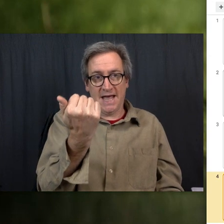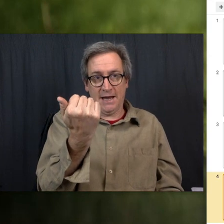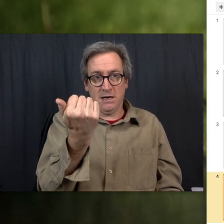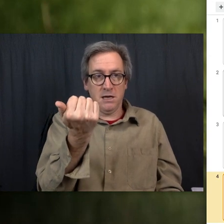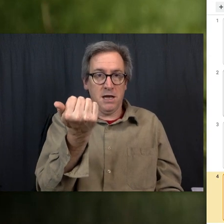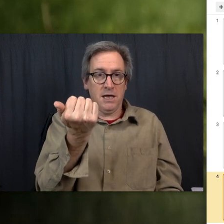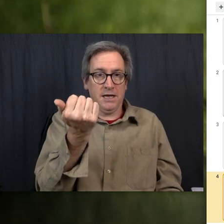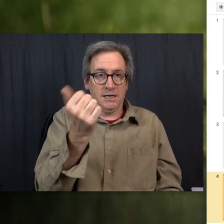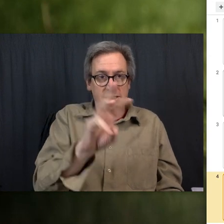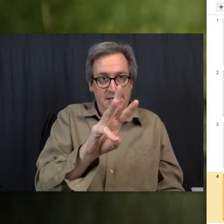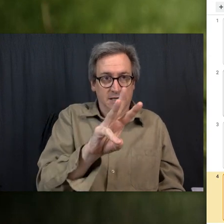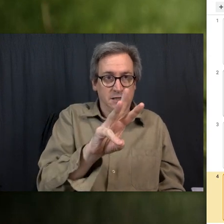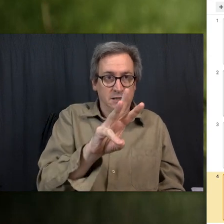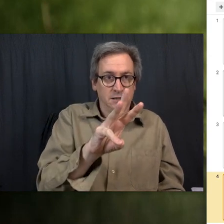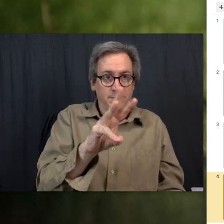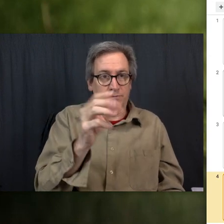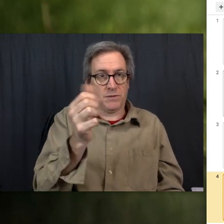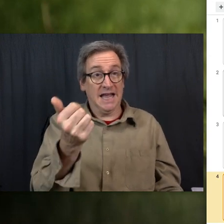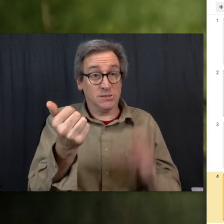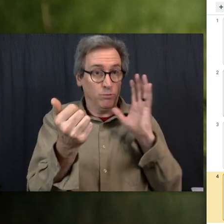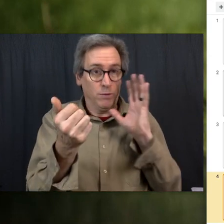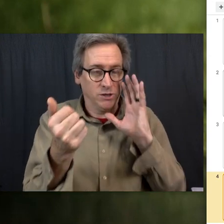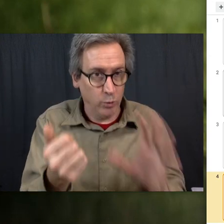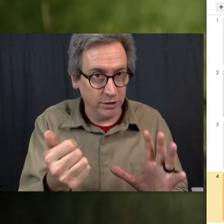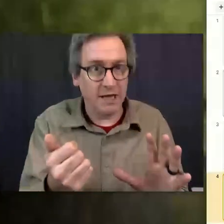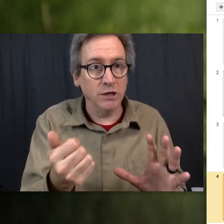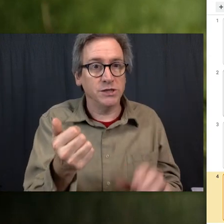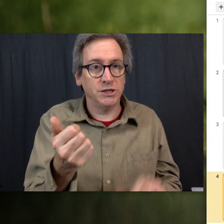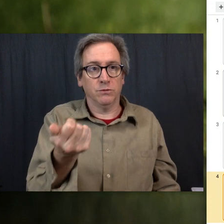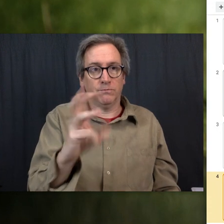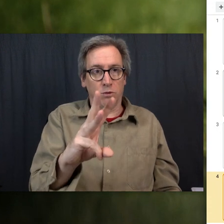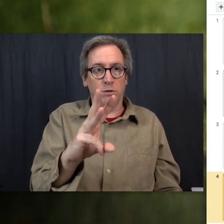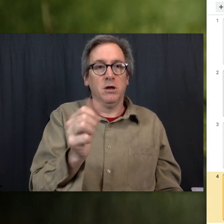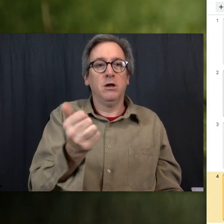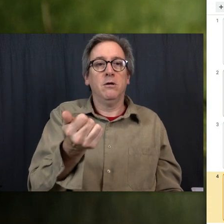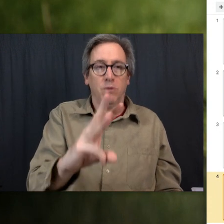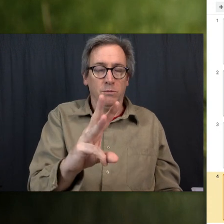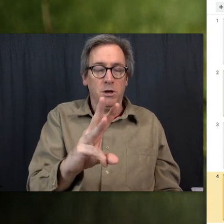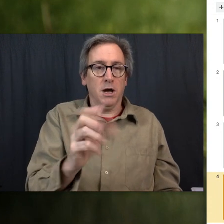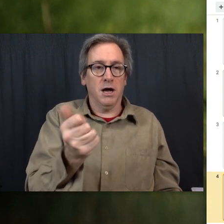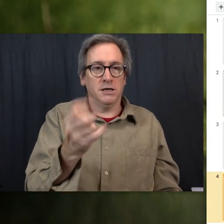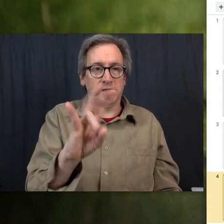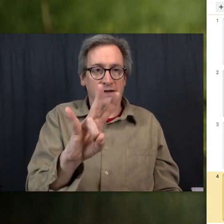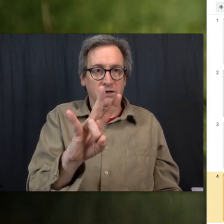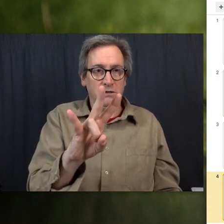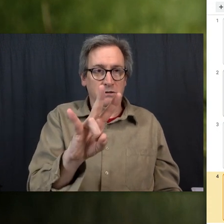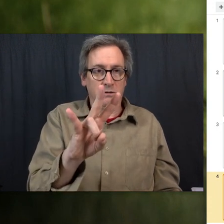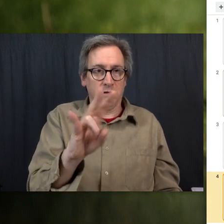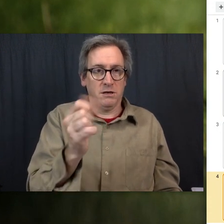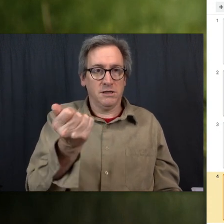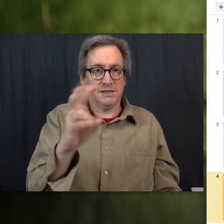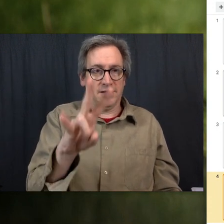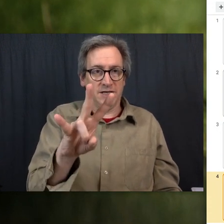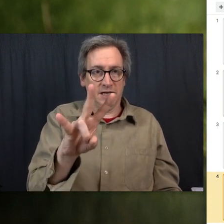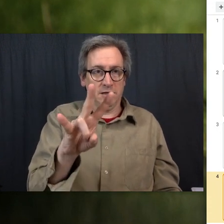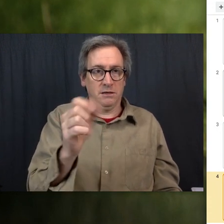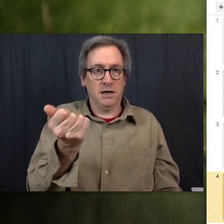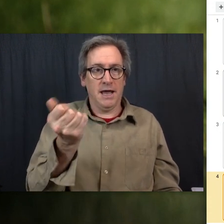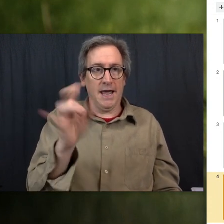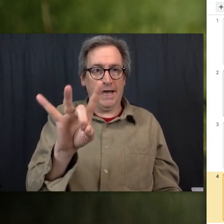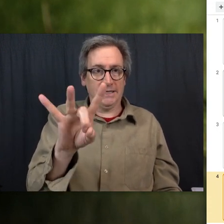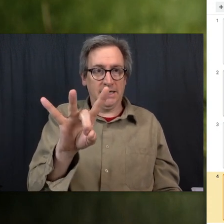from 10 into 6. It's weird to get used to. Boom. 7,